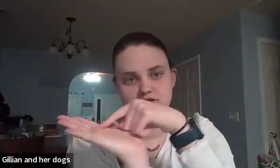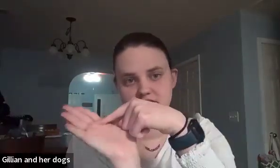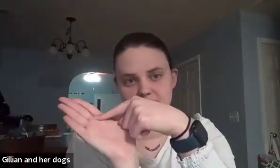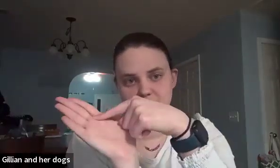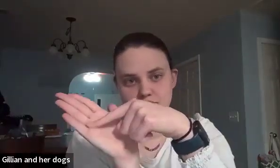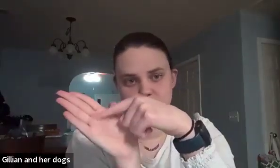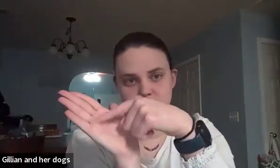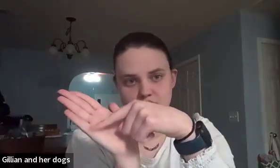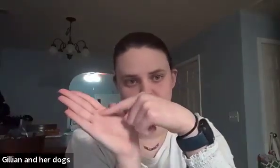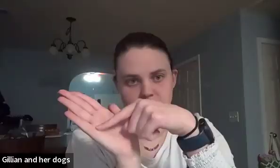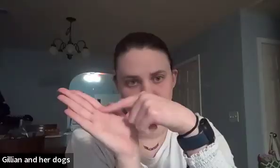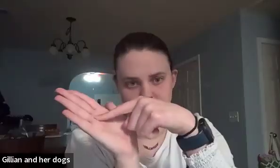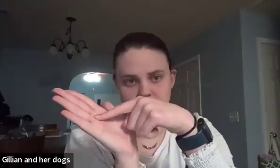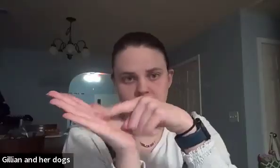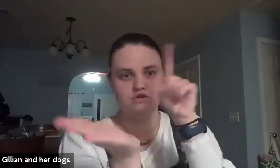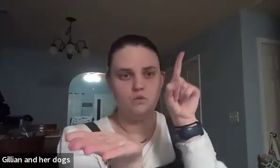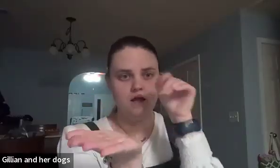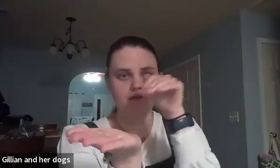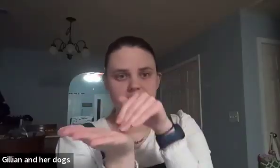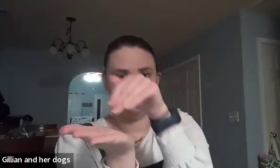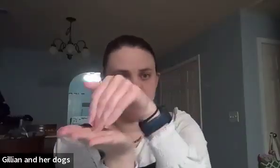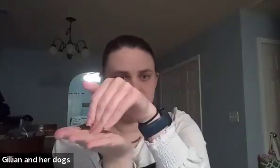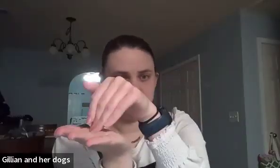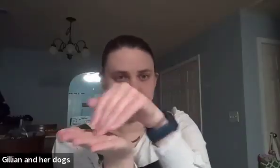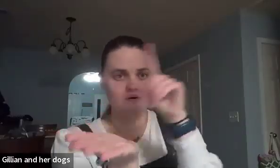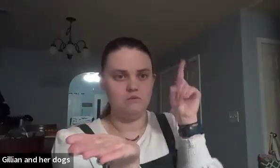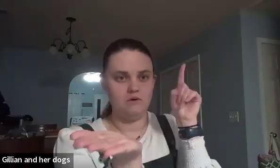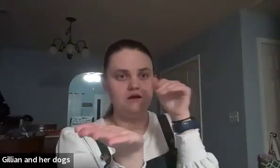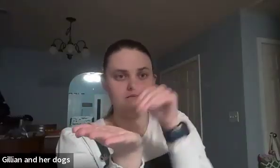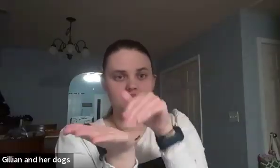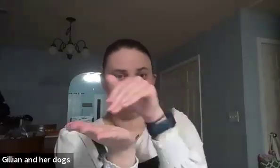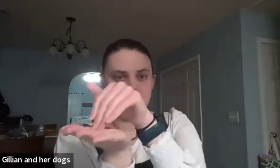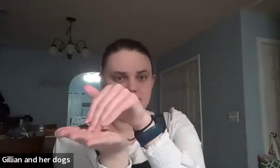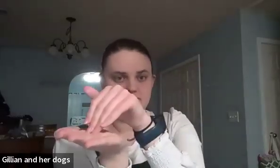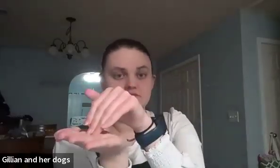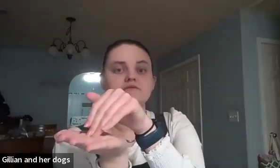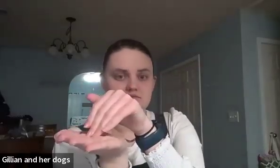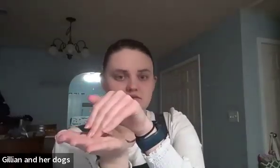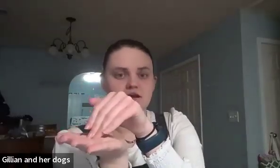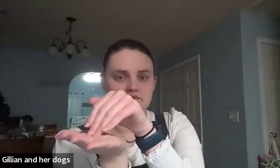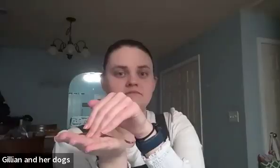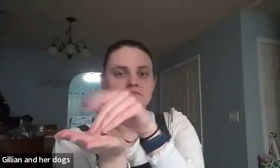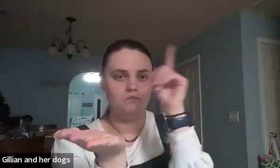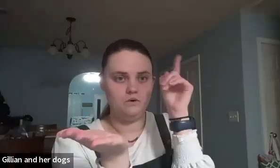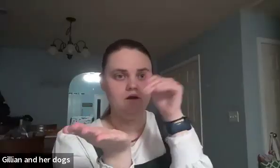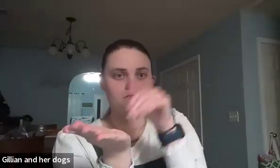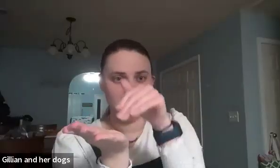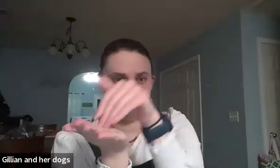fingers become fingers. Okay. So 1,000,000. 1,000,000. Okay.